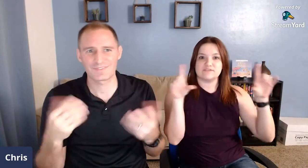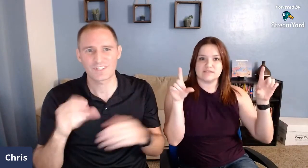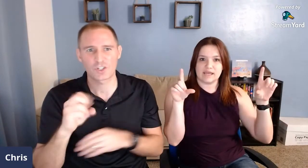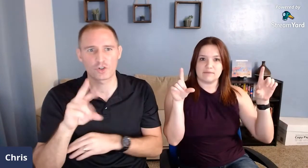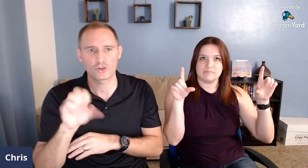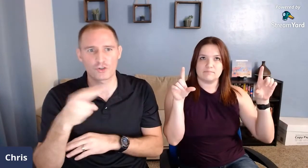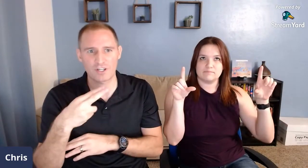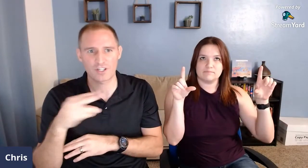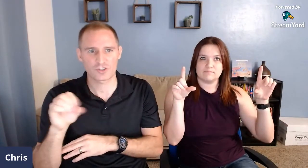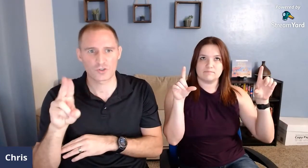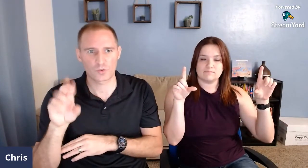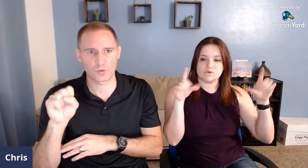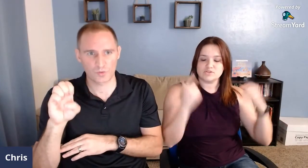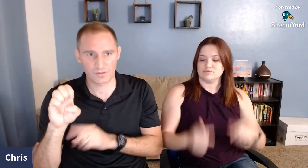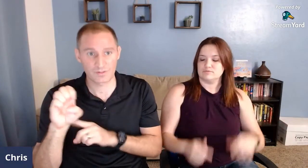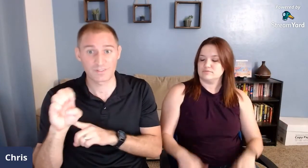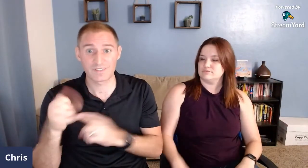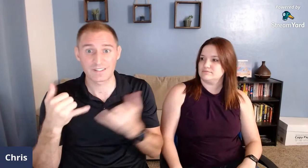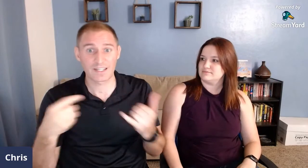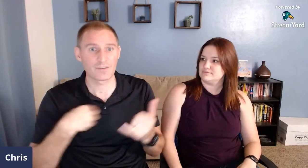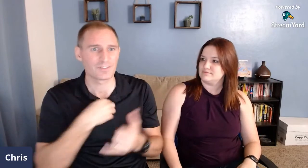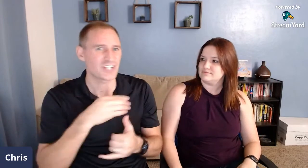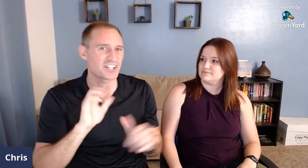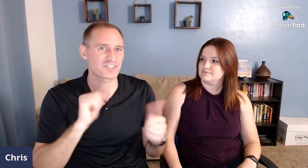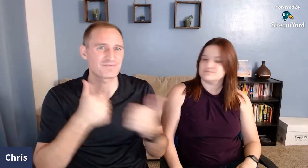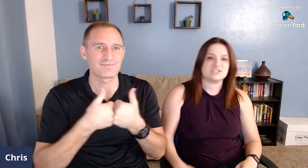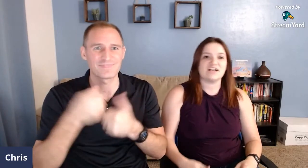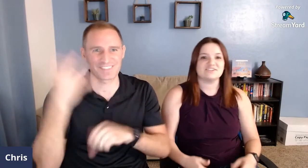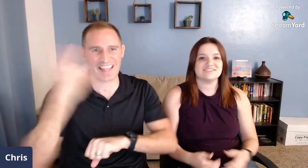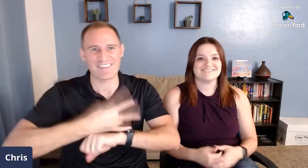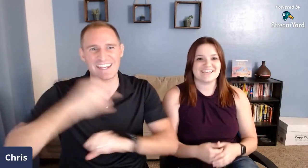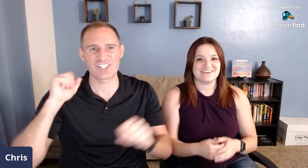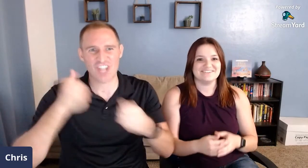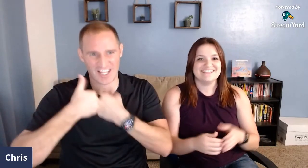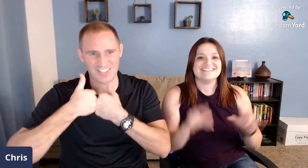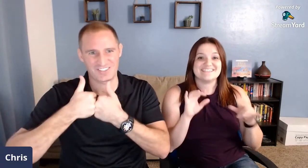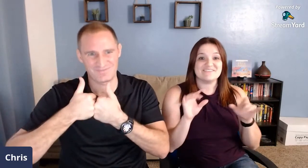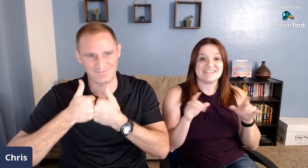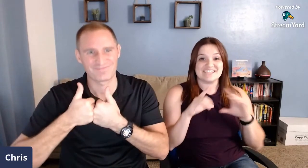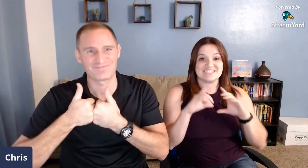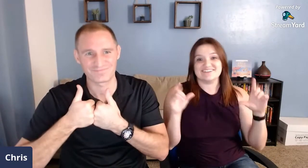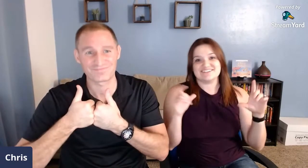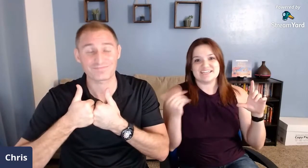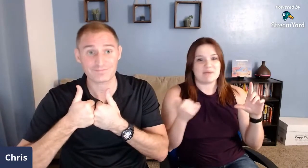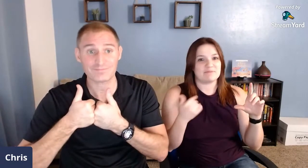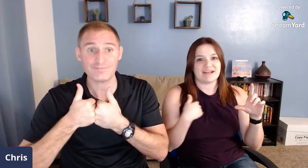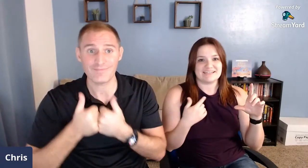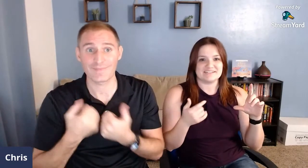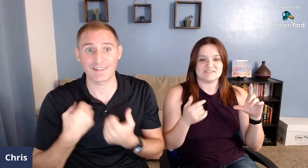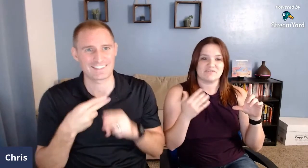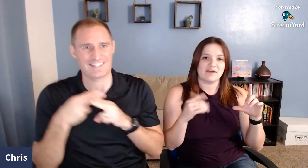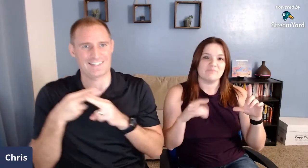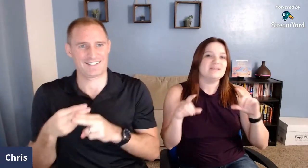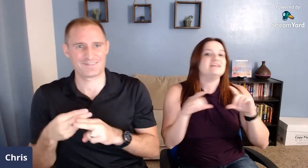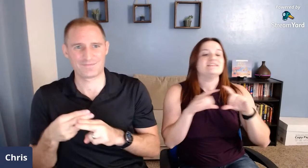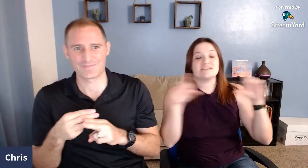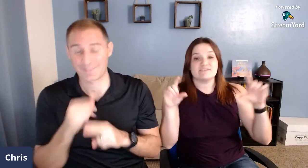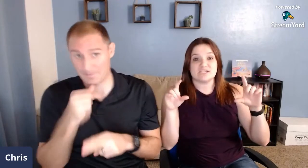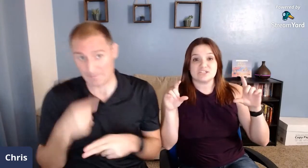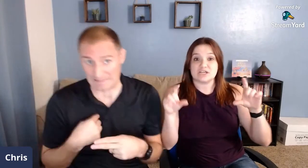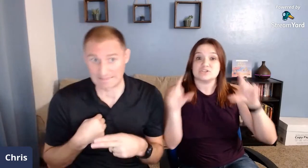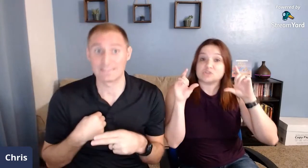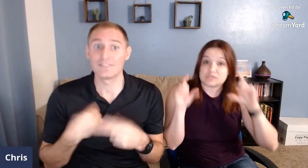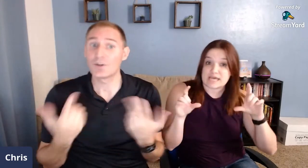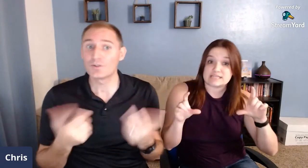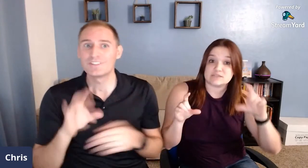called the 7-day. Oh shoot. Challenge. Thank you. The 7-day challenge. He named it. I didn't, so I forgot. The